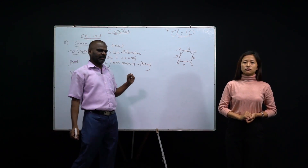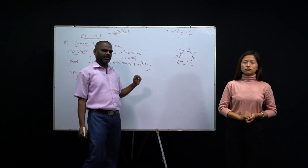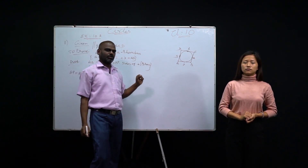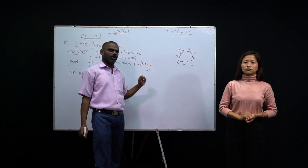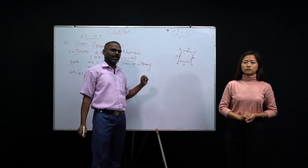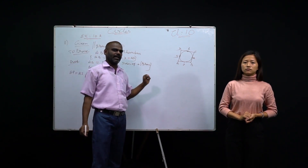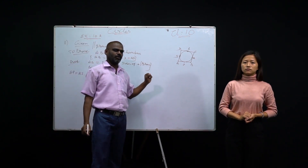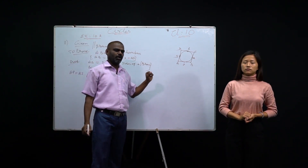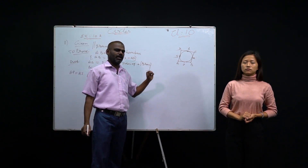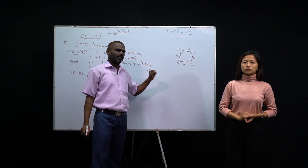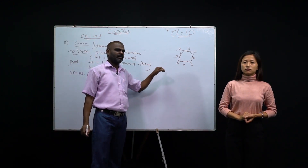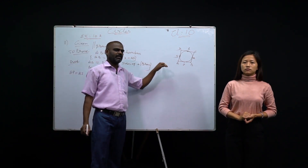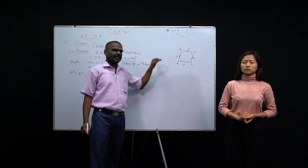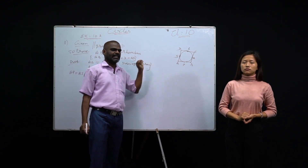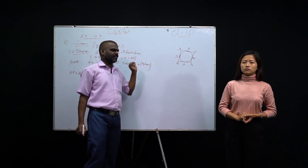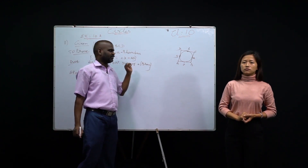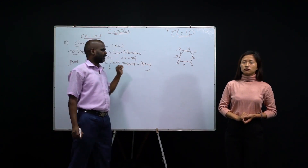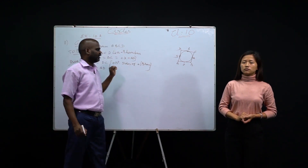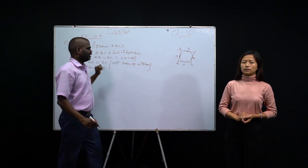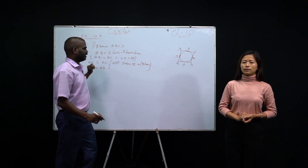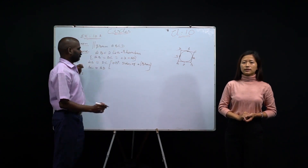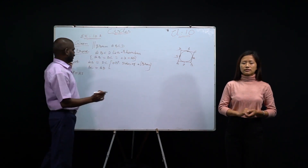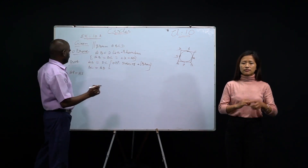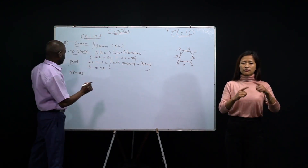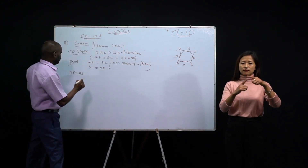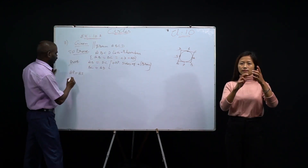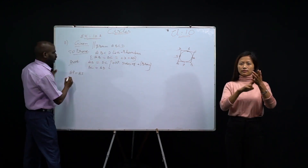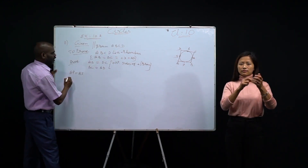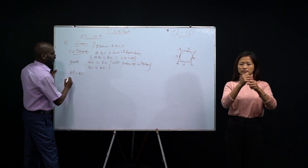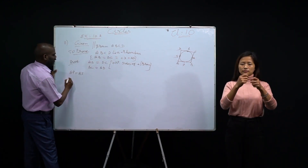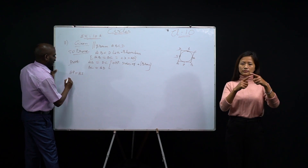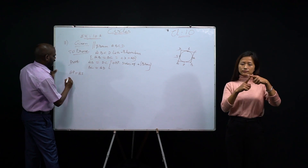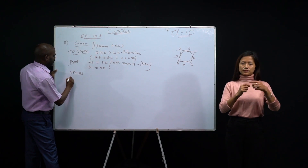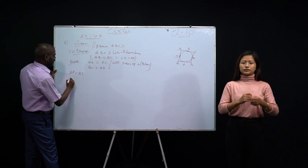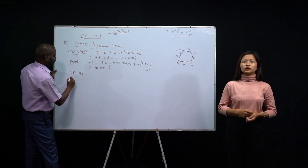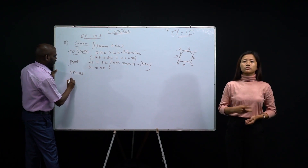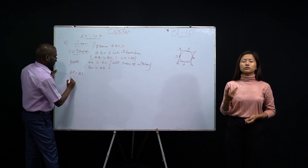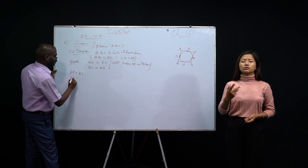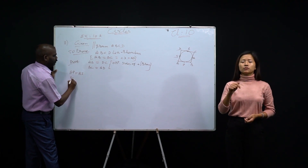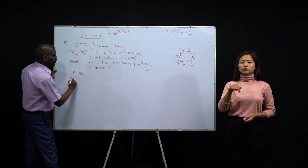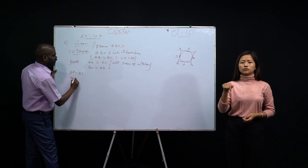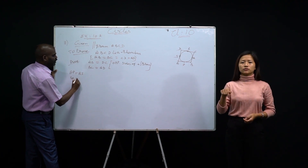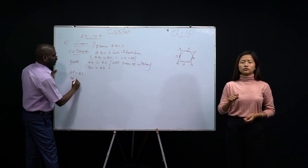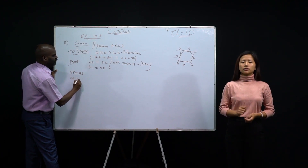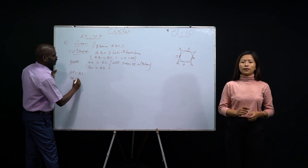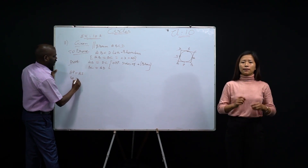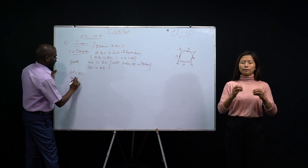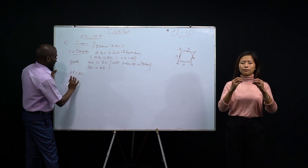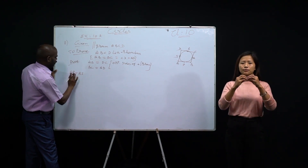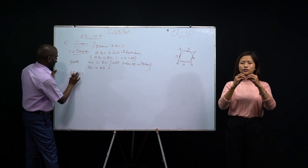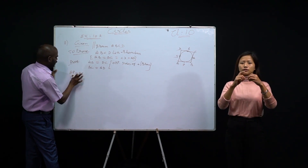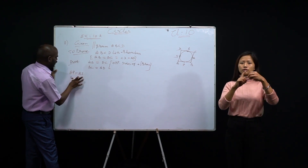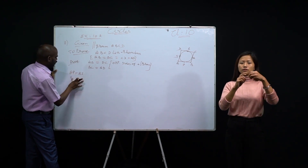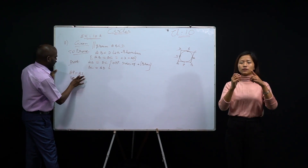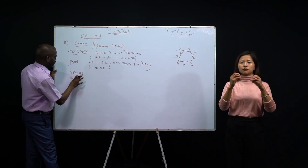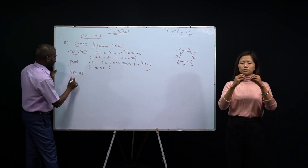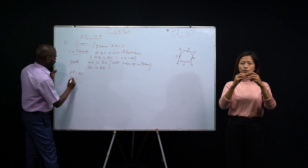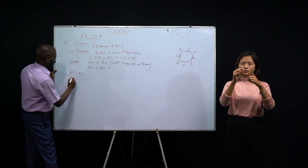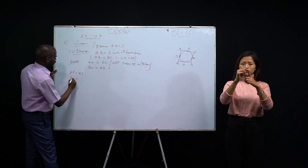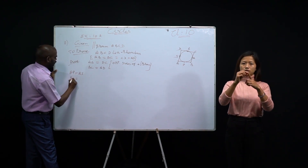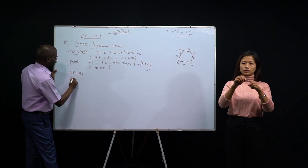Yes, last class we learned, right? Why? Tangent, isn't it? Now tell me which one next? BQ equal or BP